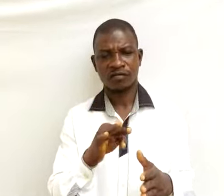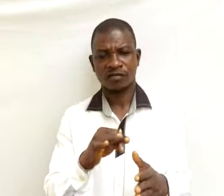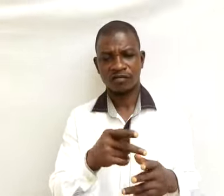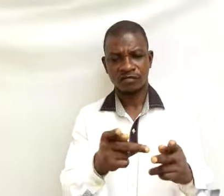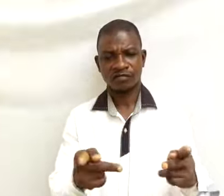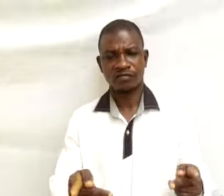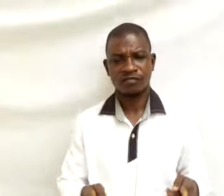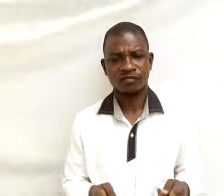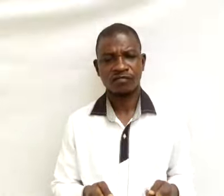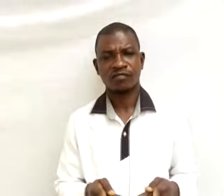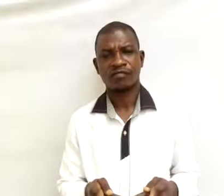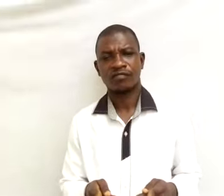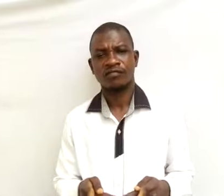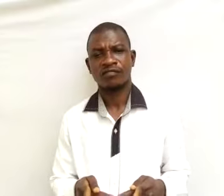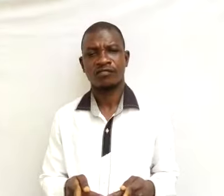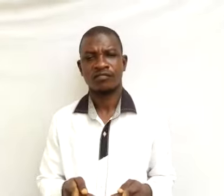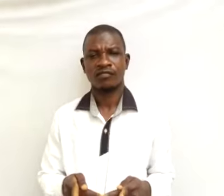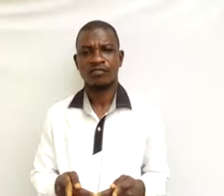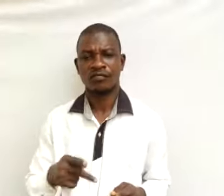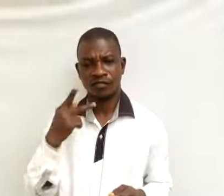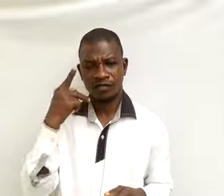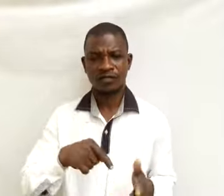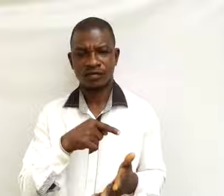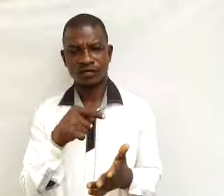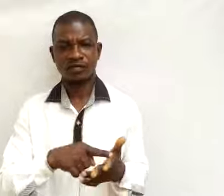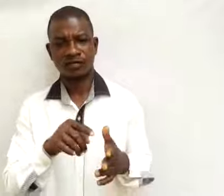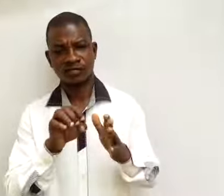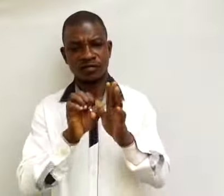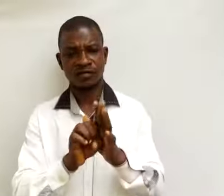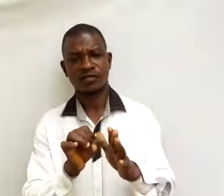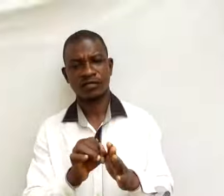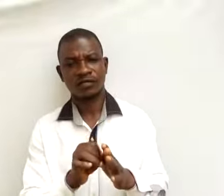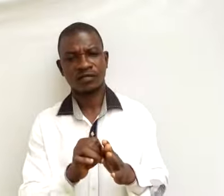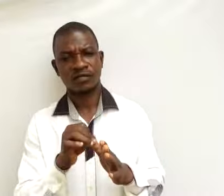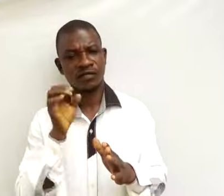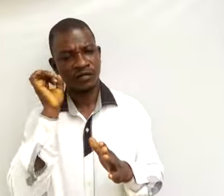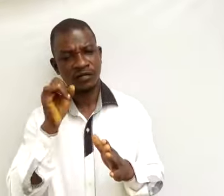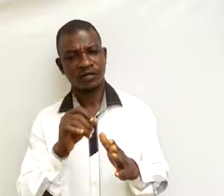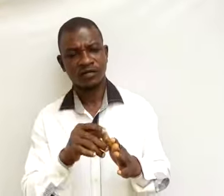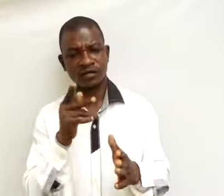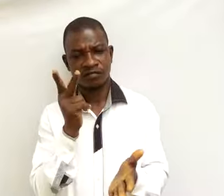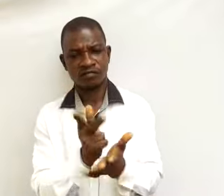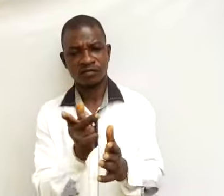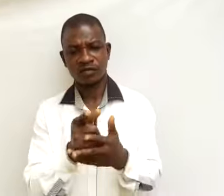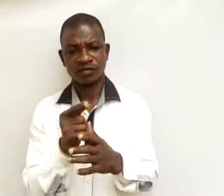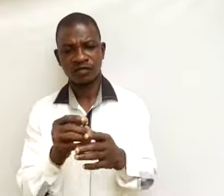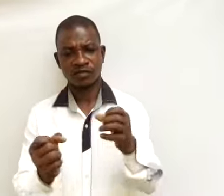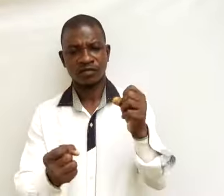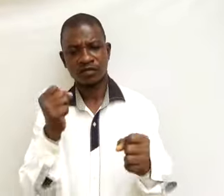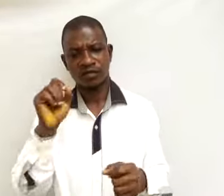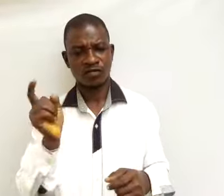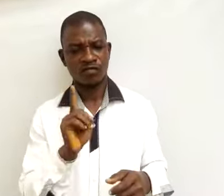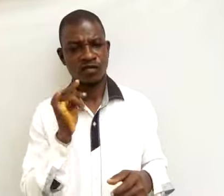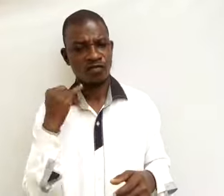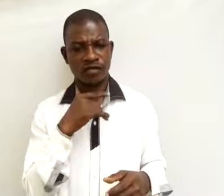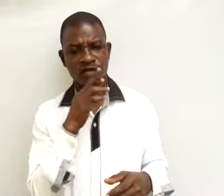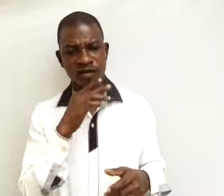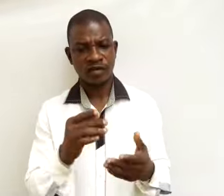place. Look at this example. We park the car where we